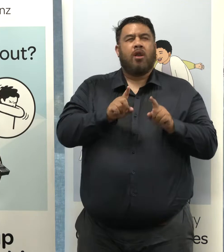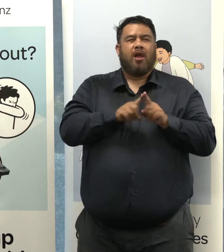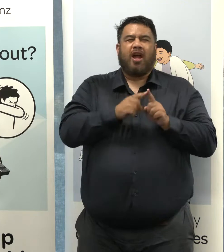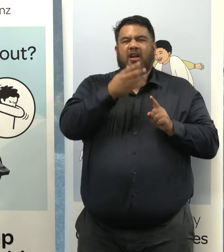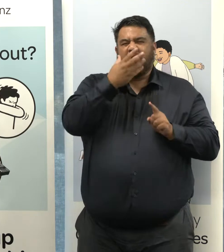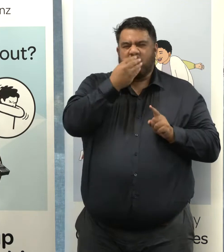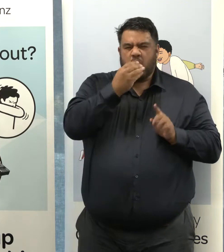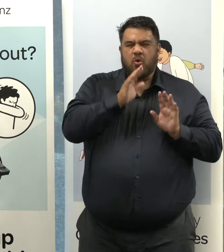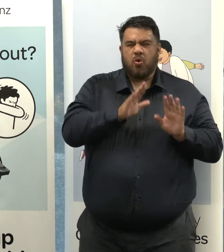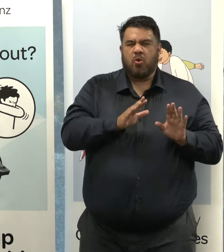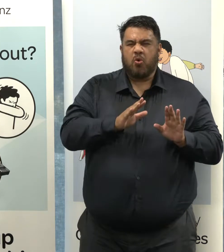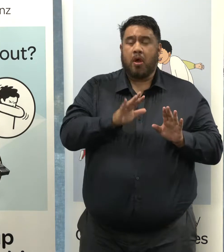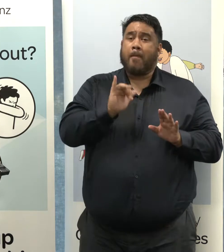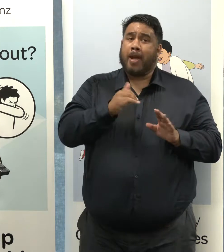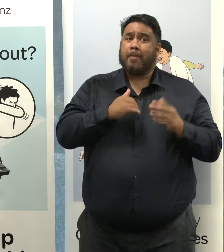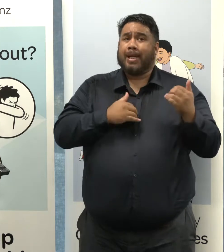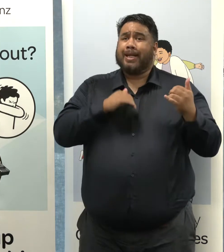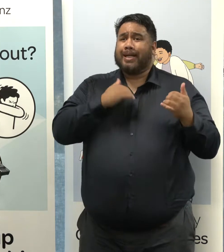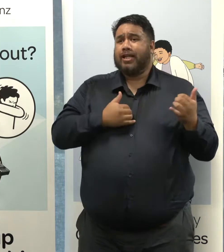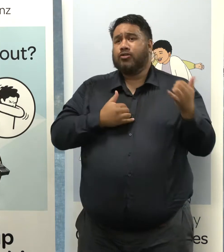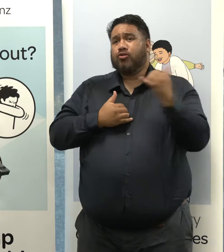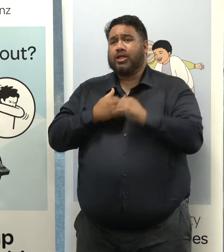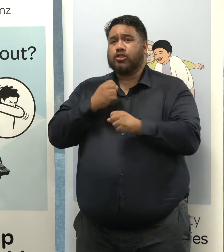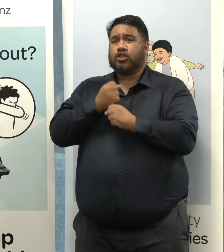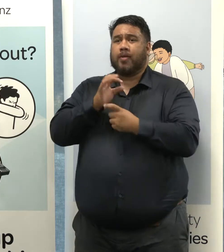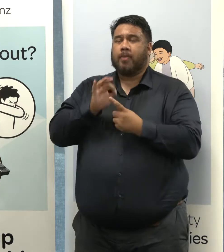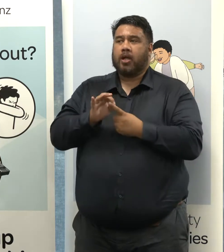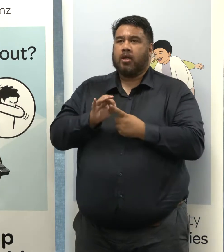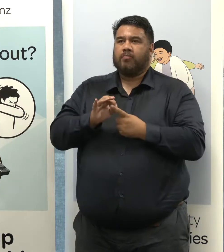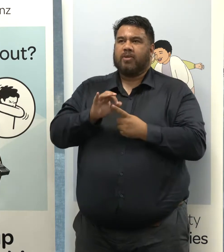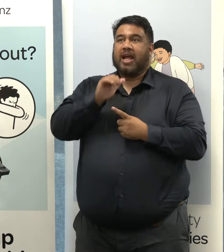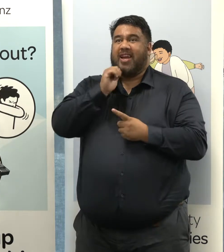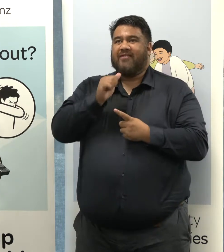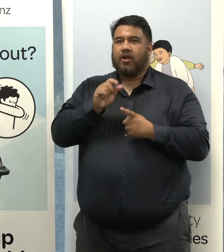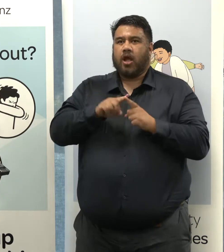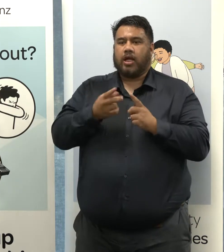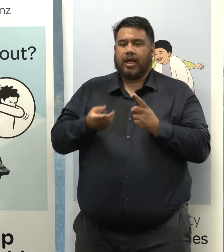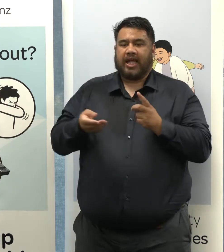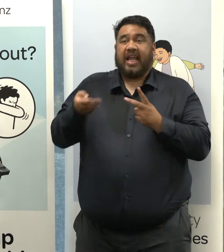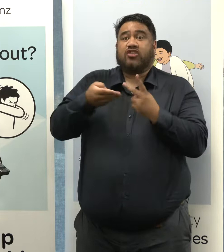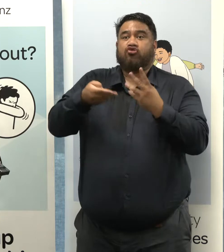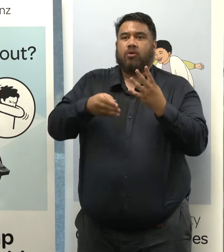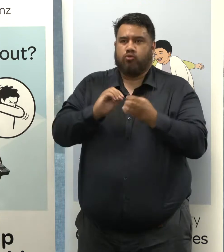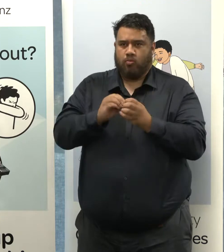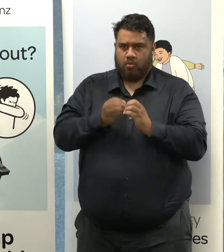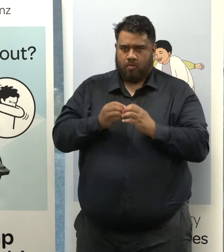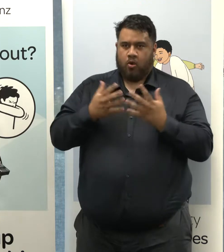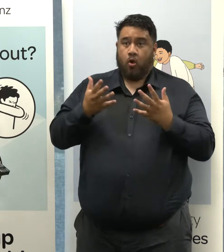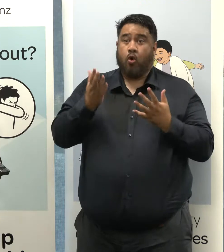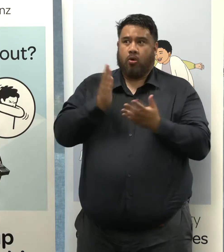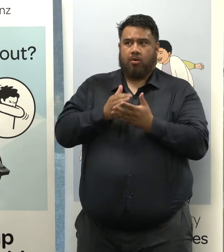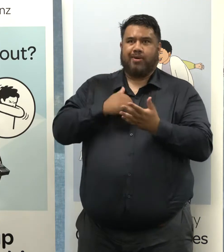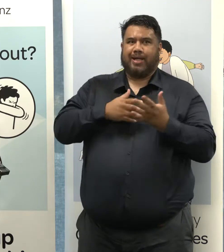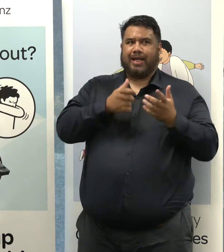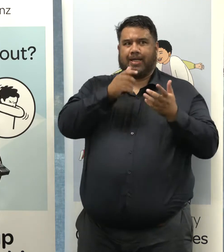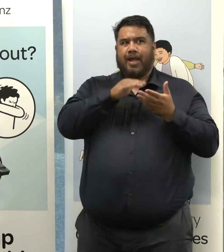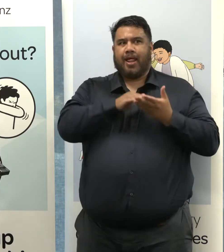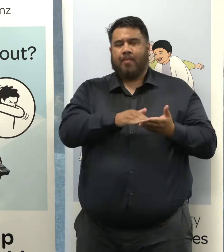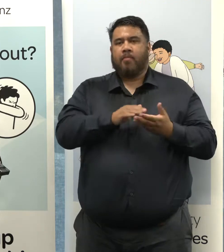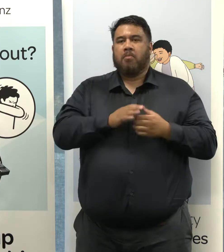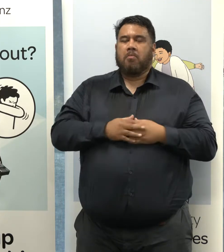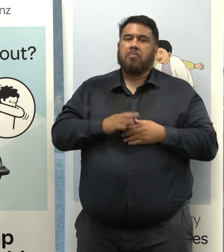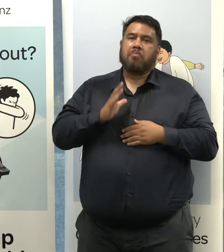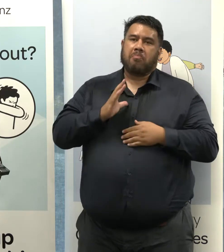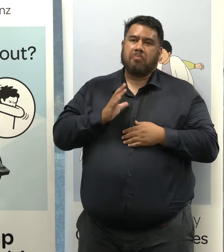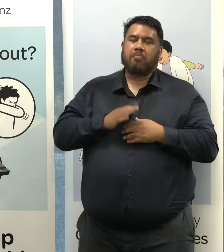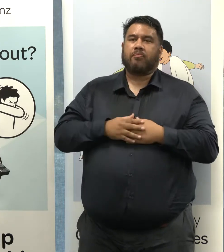be in touch with your general practice, usually it will be if other things are going on for you, or you do need some care. So just make sure that